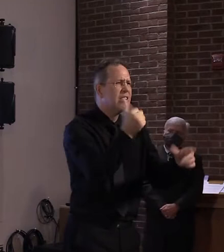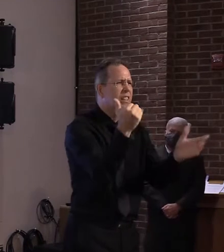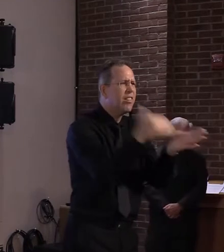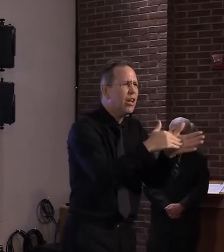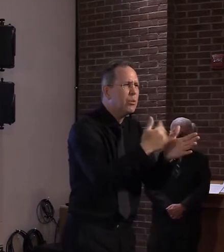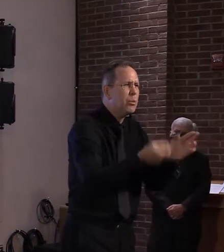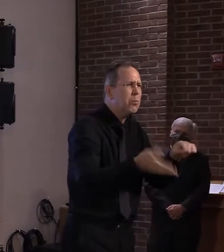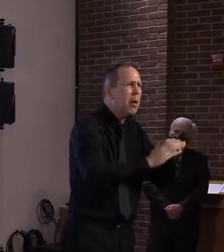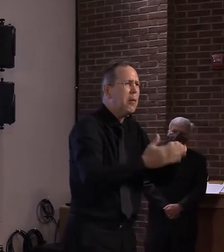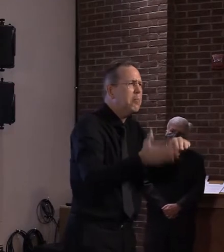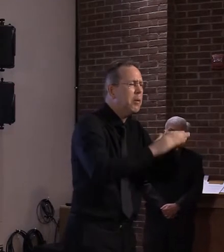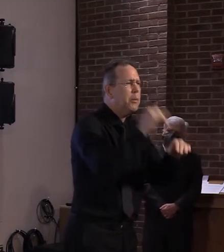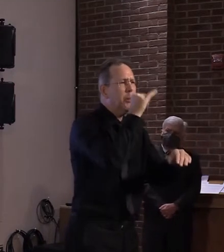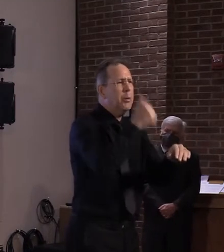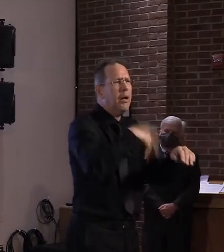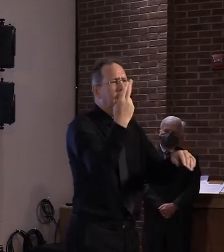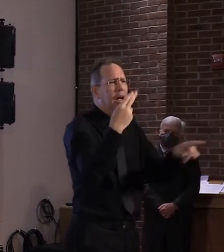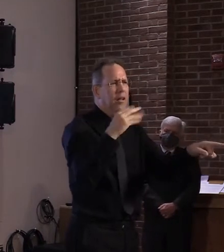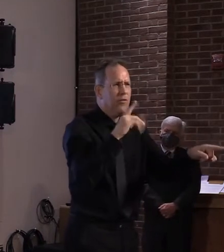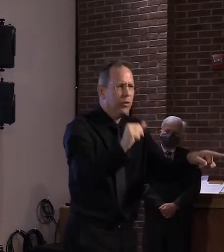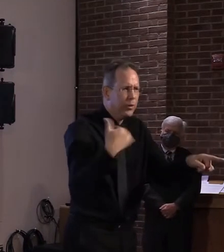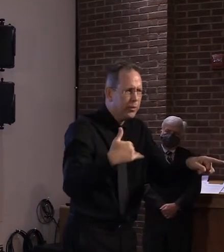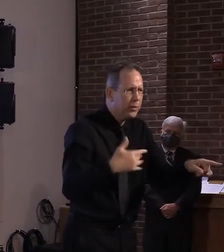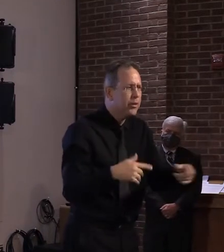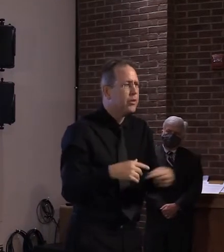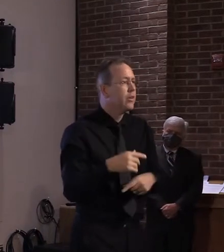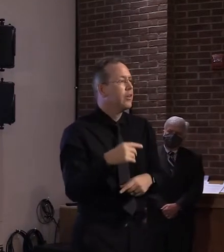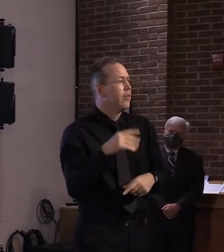the population once again to stay at home.